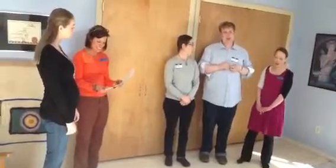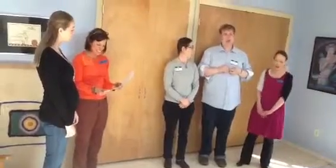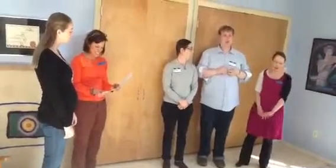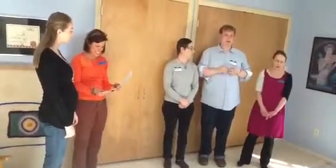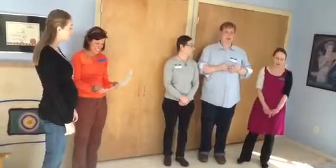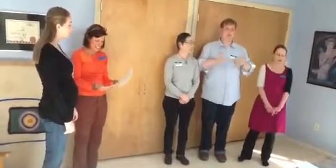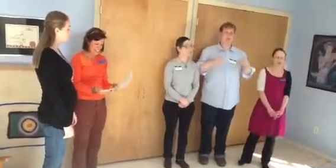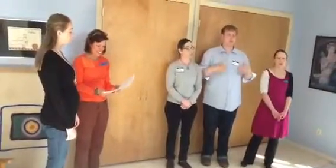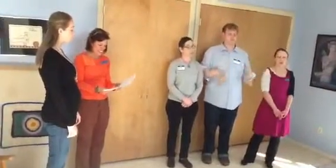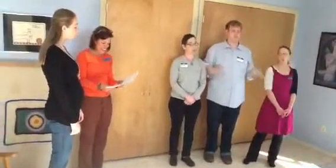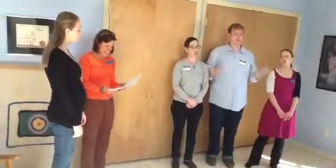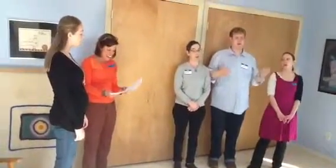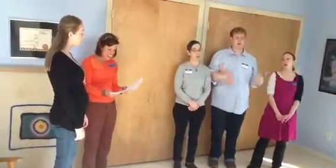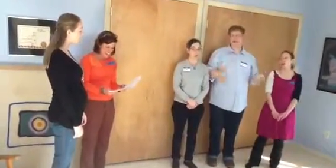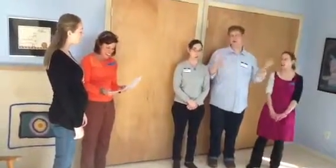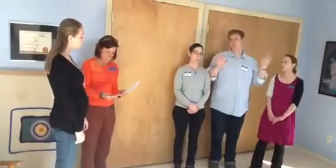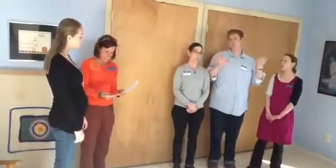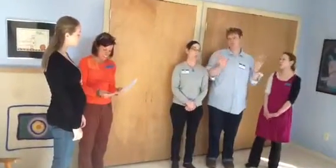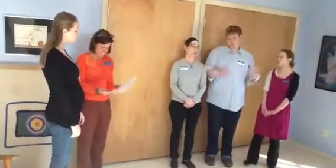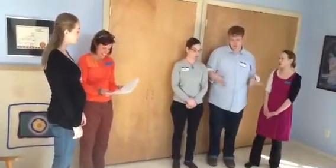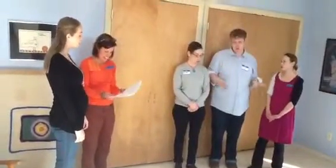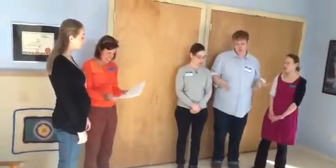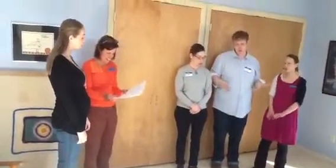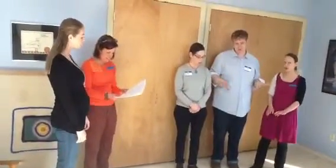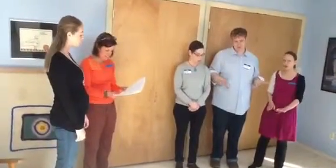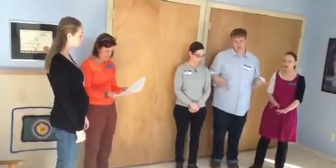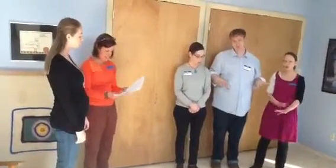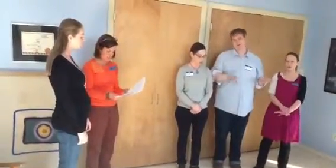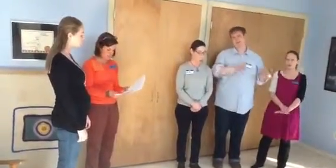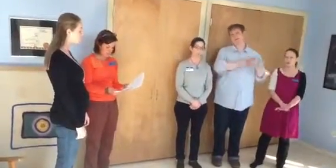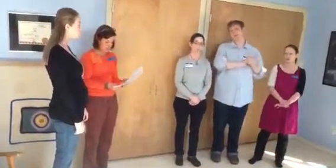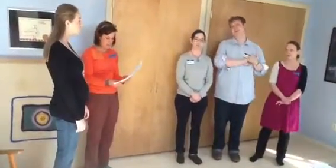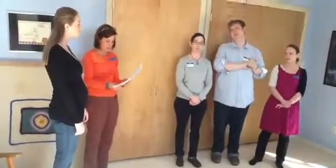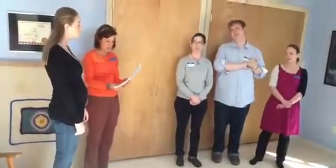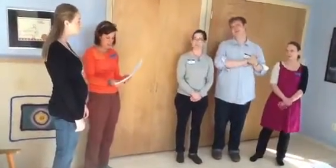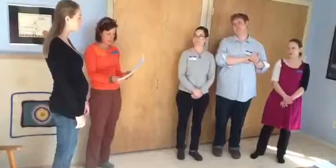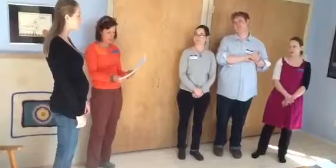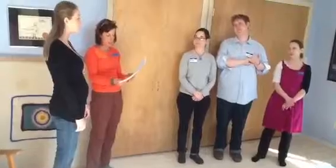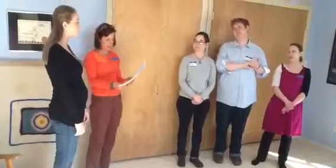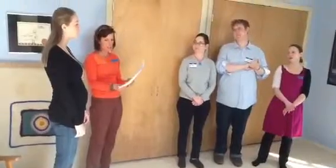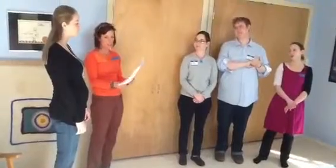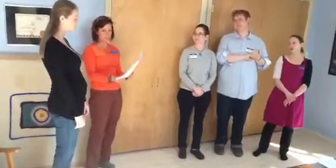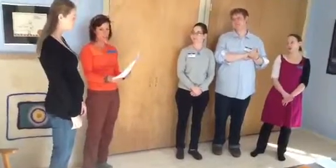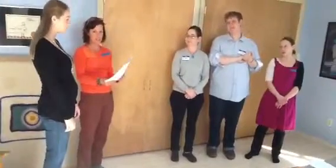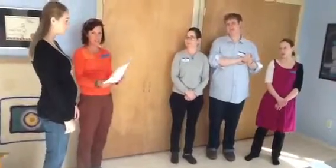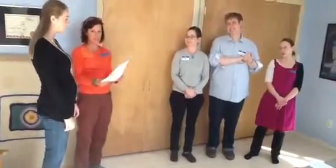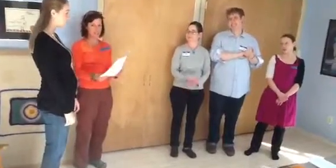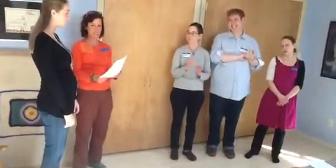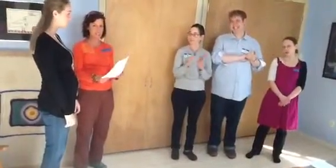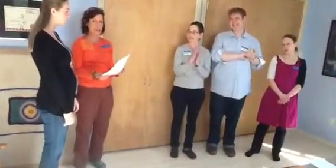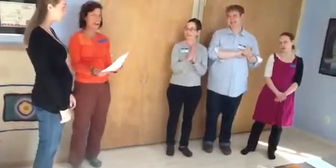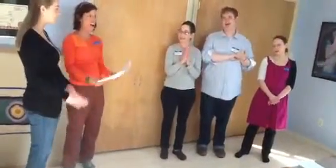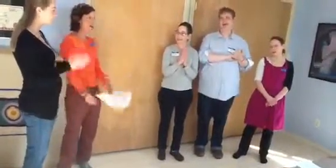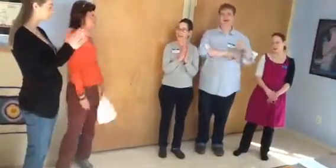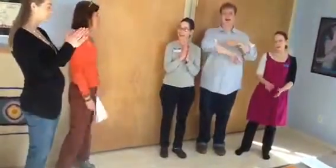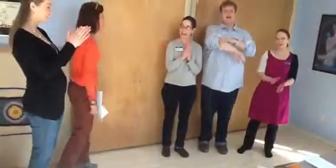true. Red, orange, yellow, green, blue, and purple too. Yay!